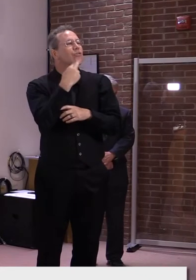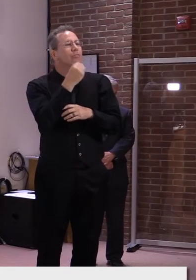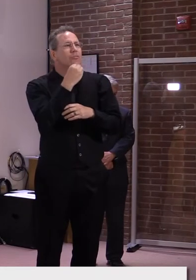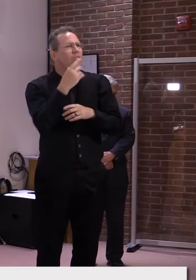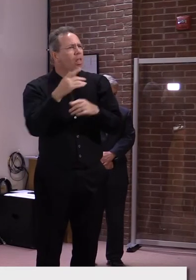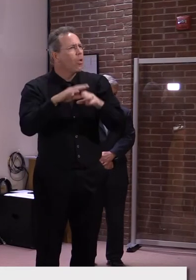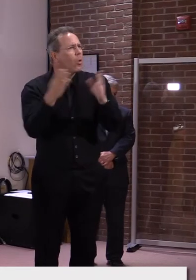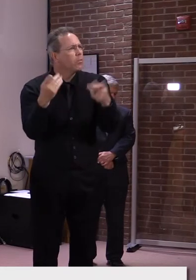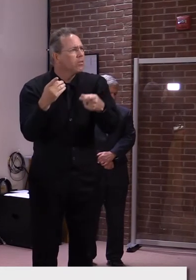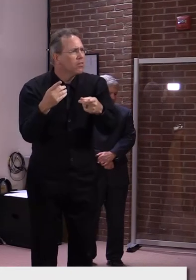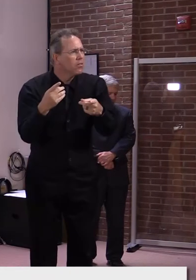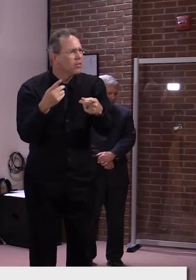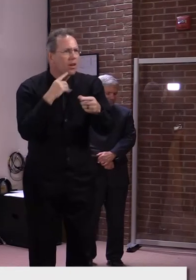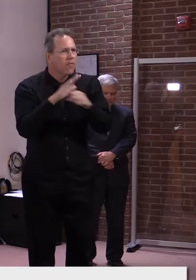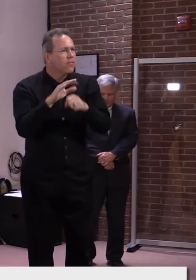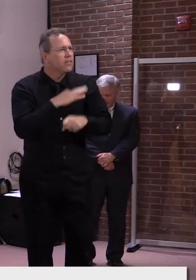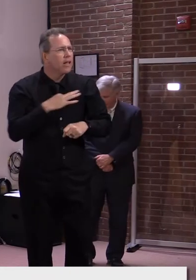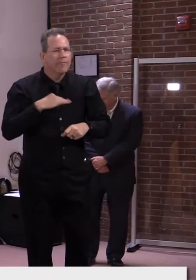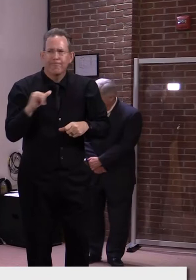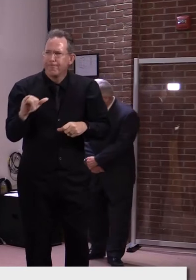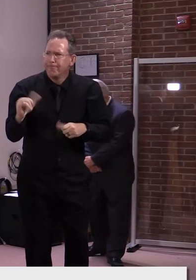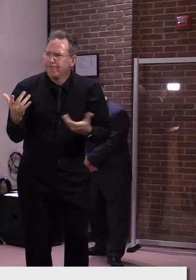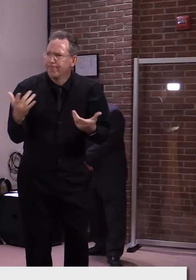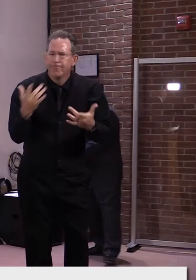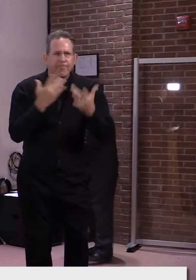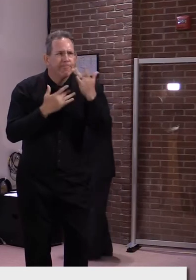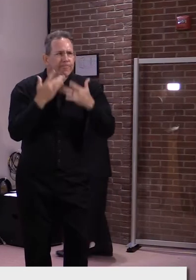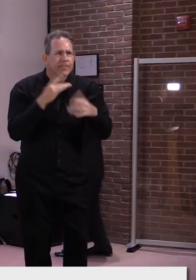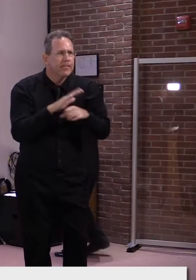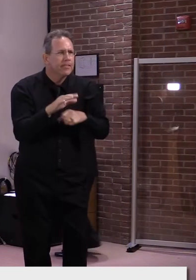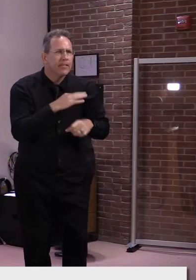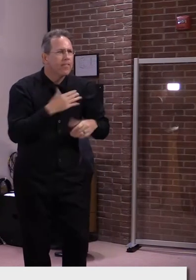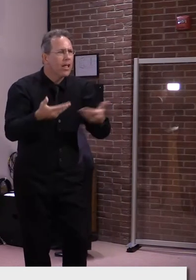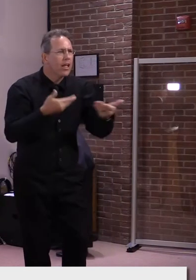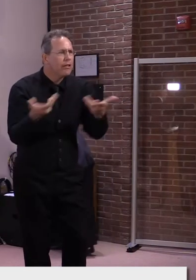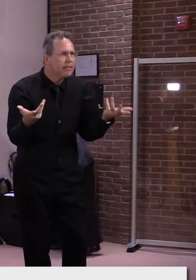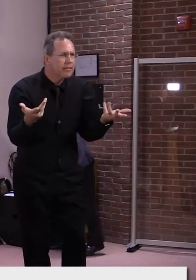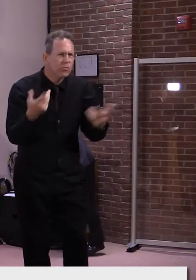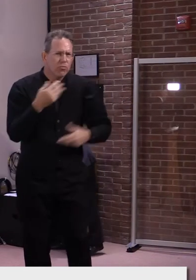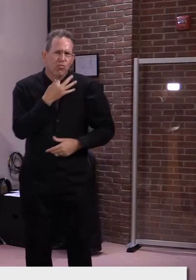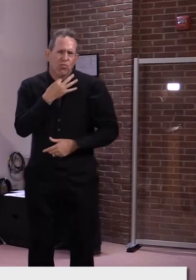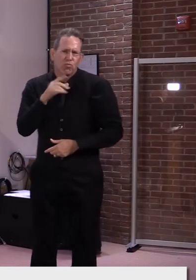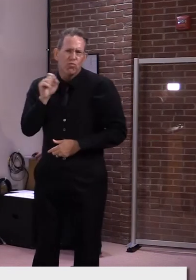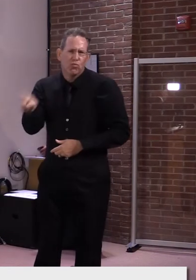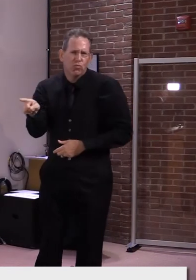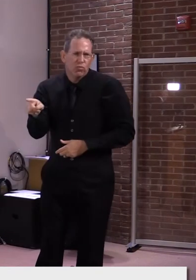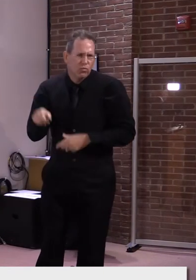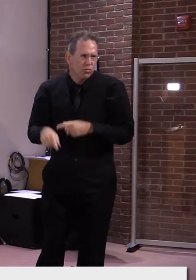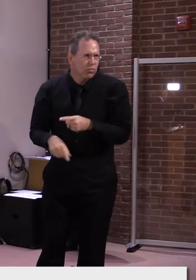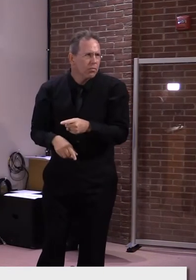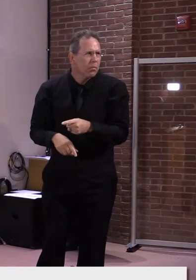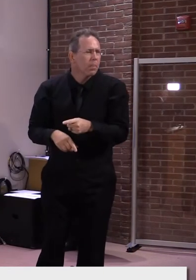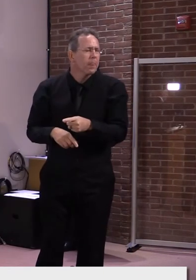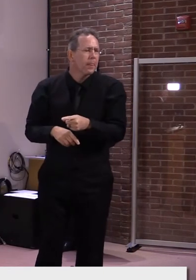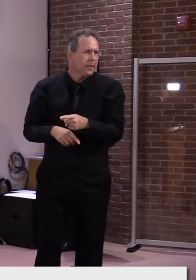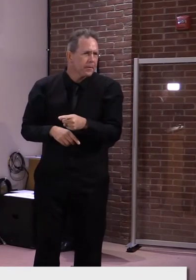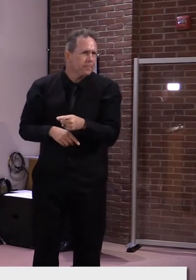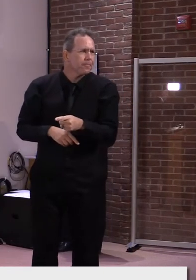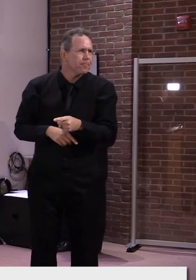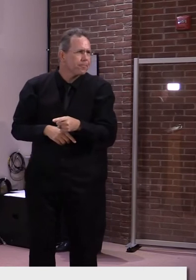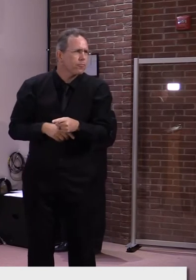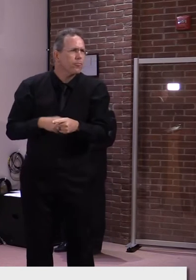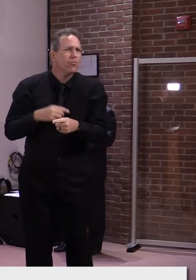jobs. And just wondering, the state paid and the federal government